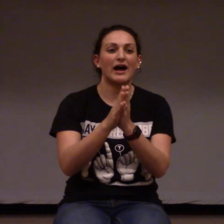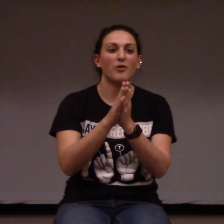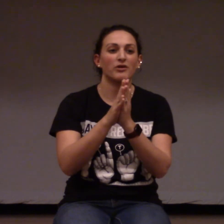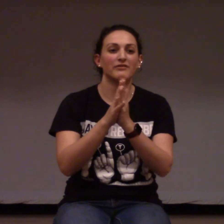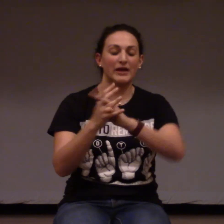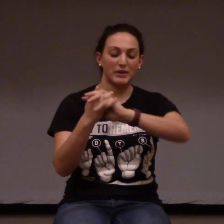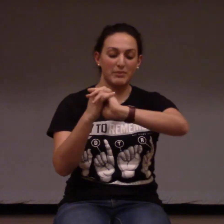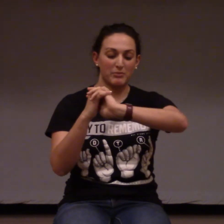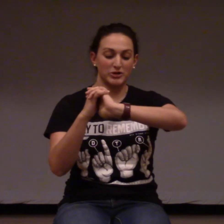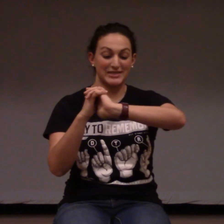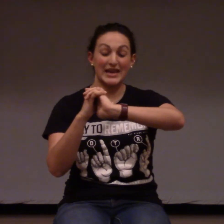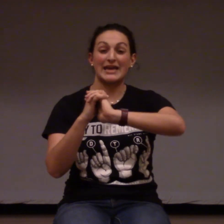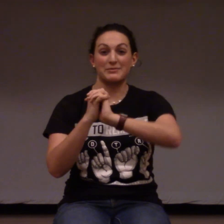our family members' names.